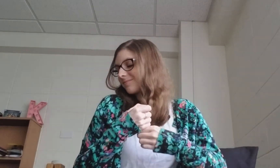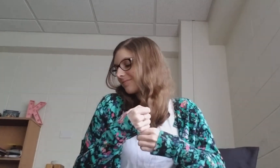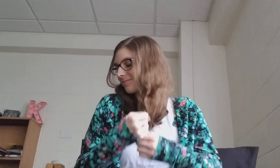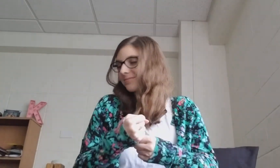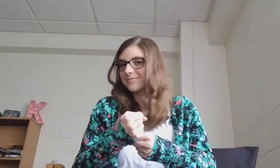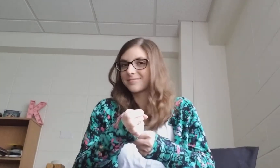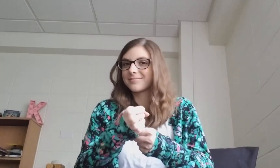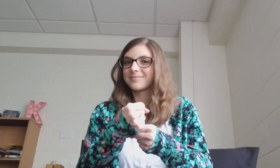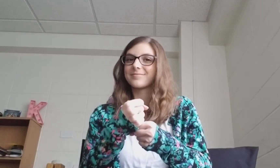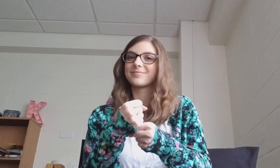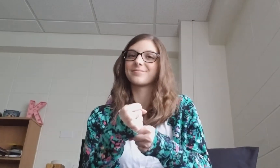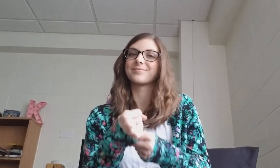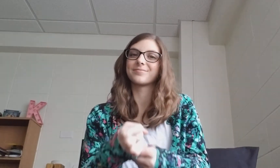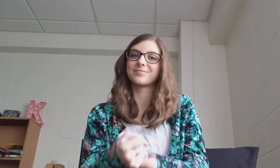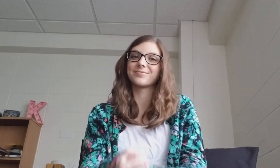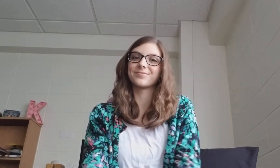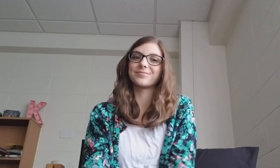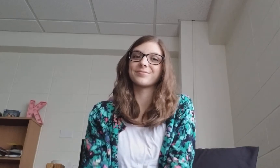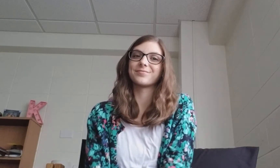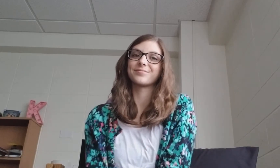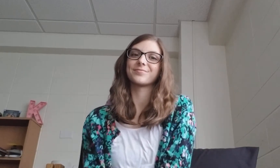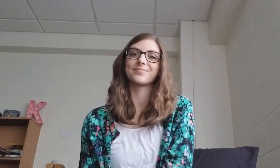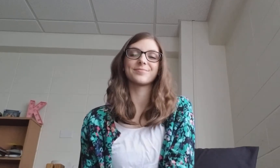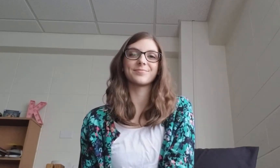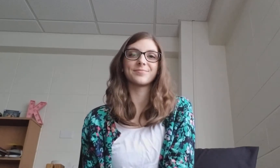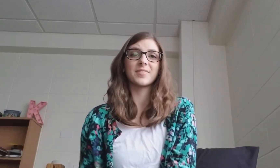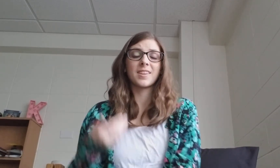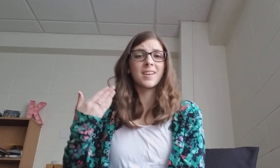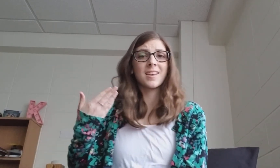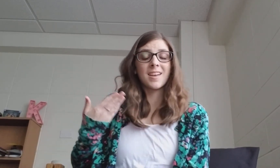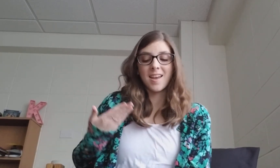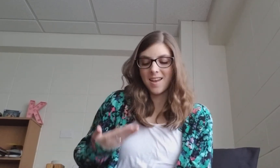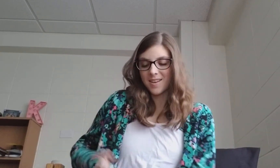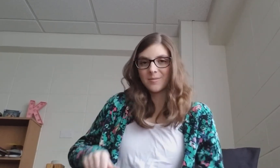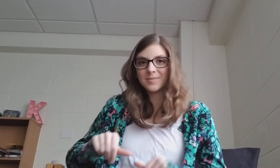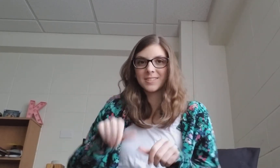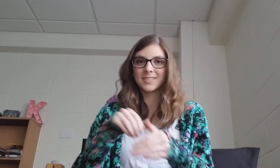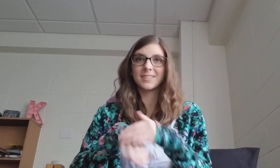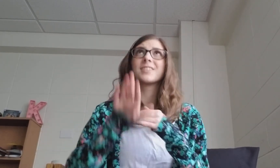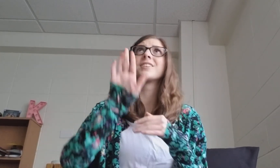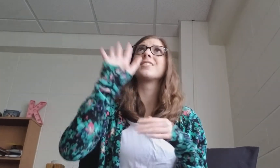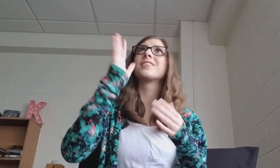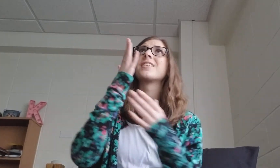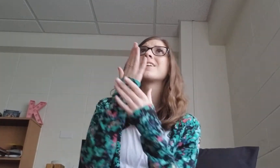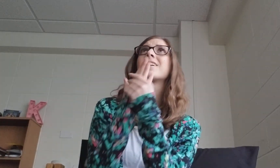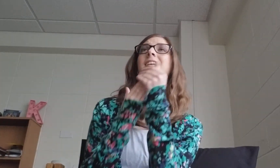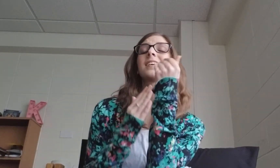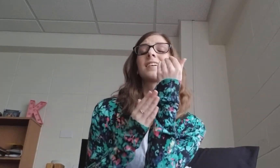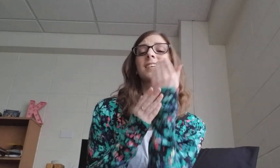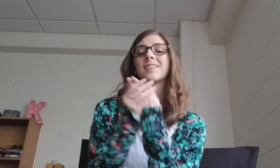Faithfulness I'm still in your hands